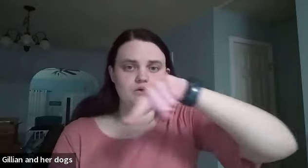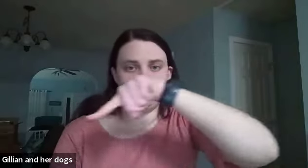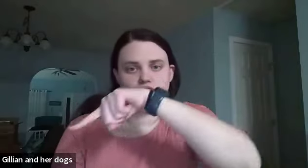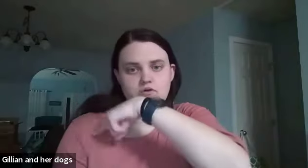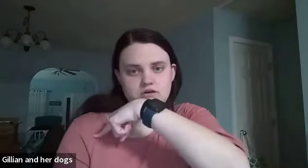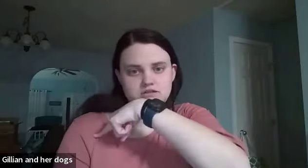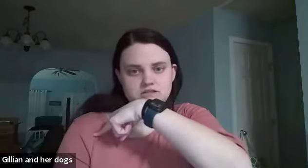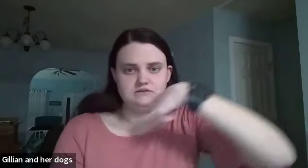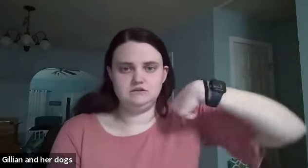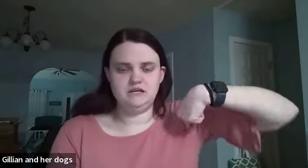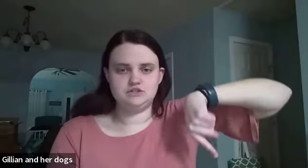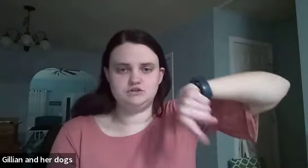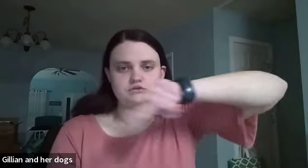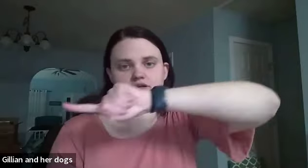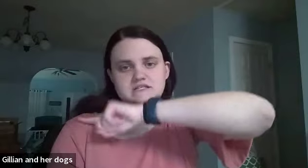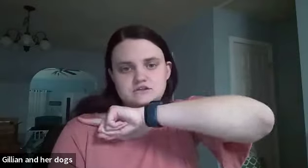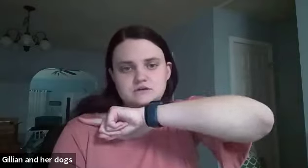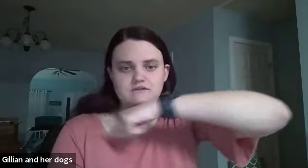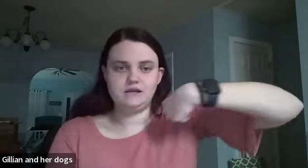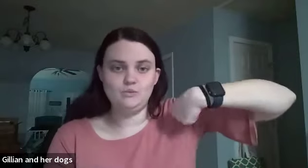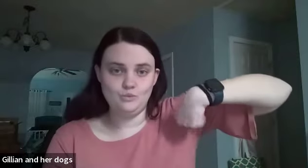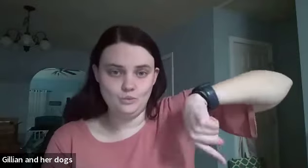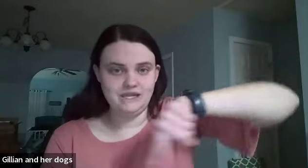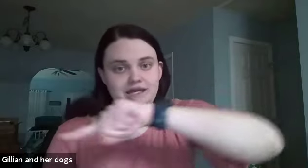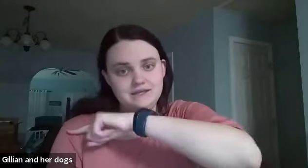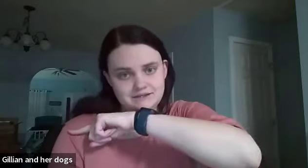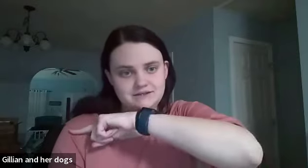go across. You make a circle because it's including everybody.